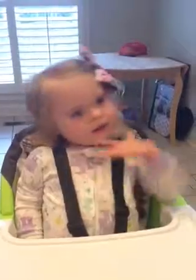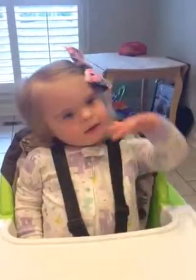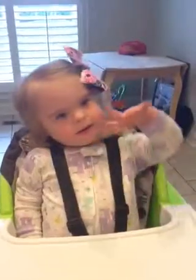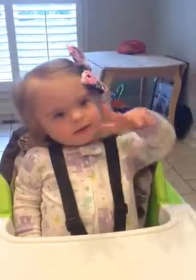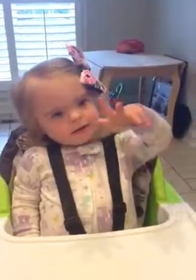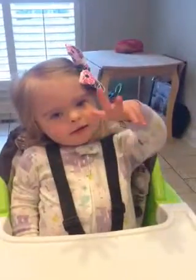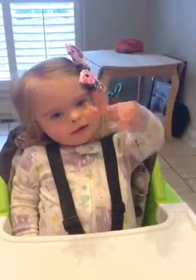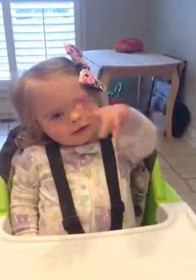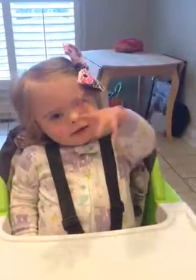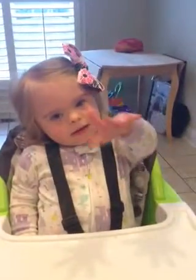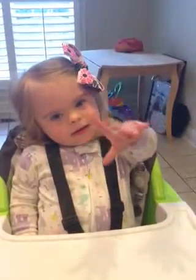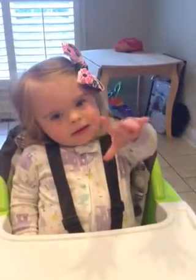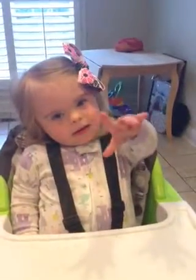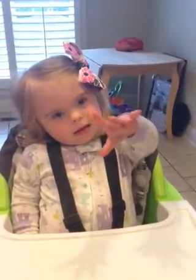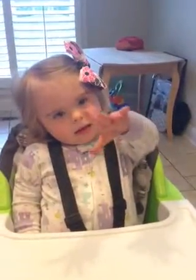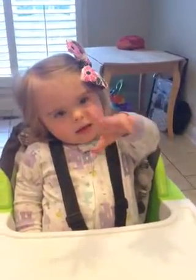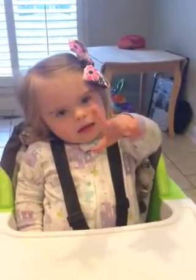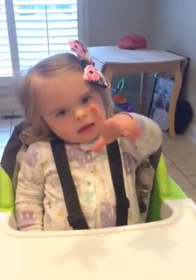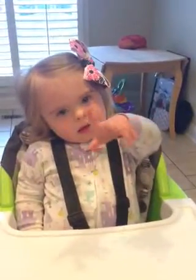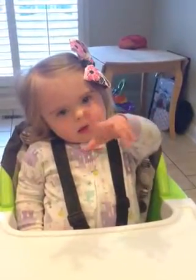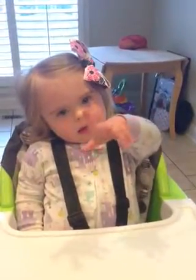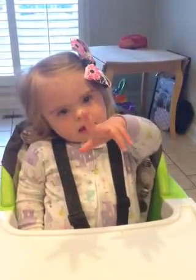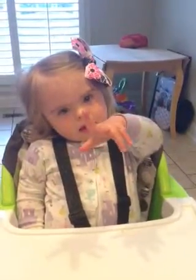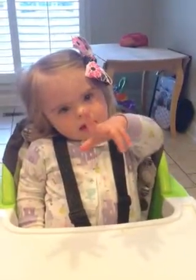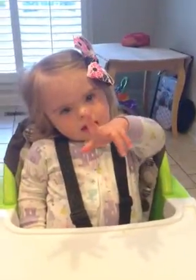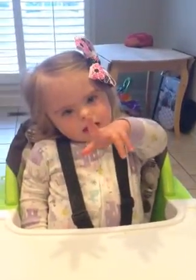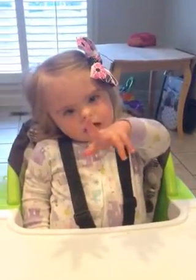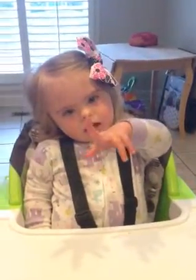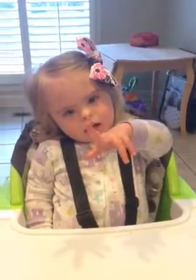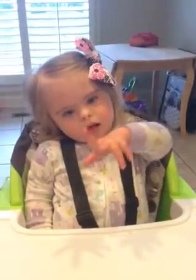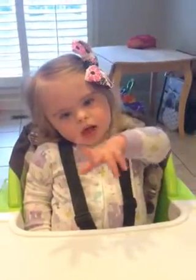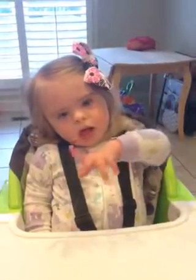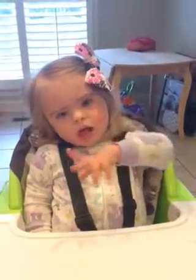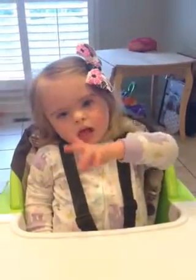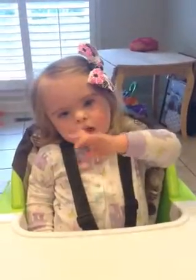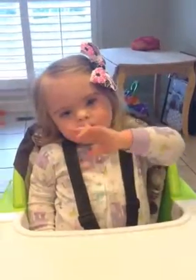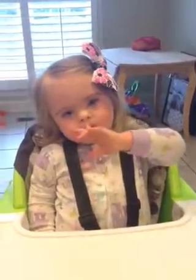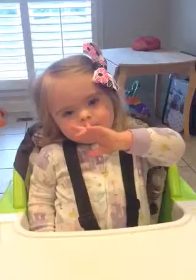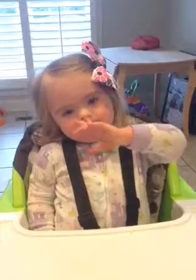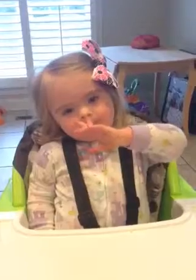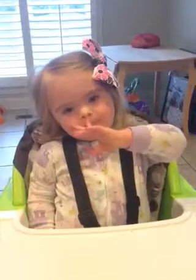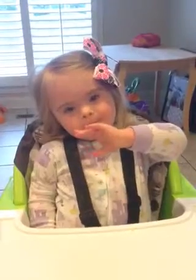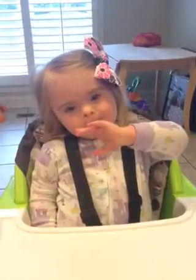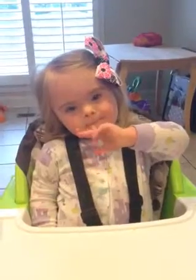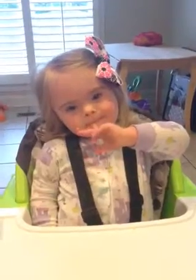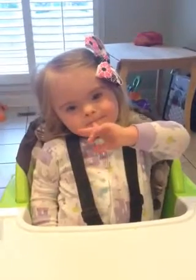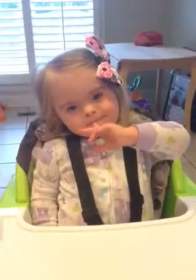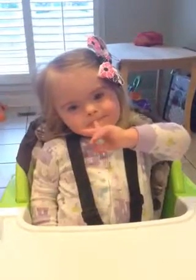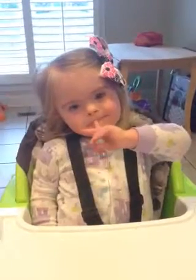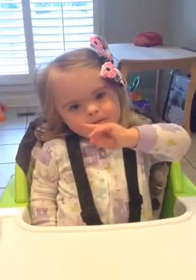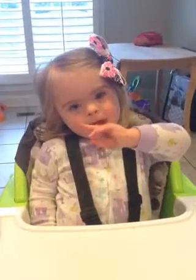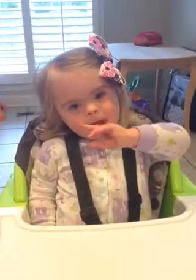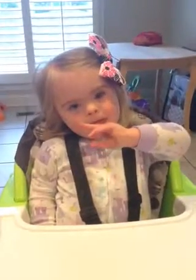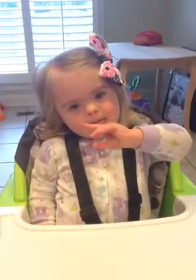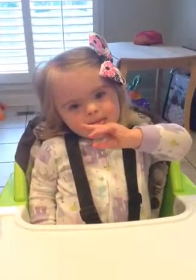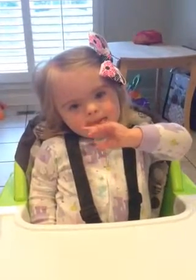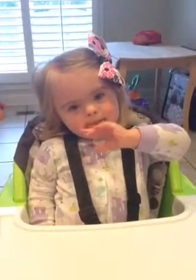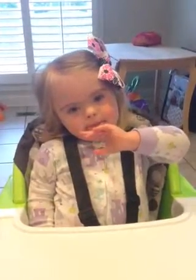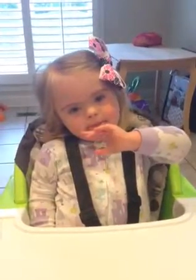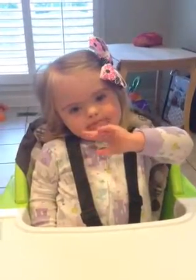love you. Good job. So we know a few more than that, but those are the main ones, and we wanted you to see them. We will